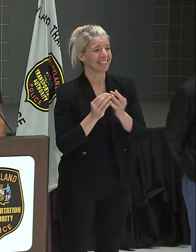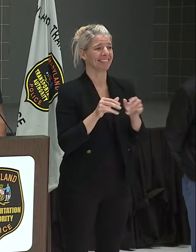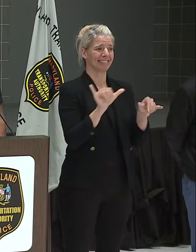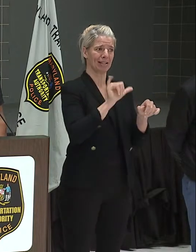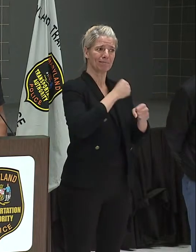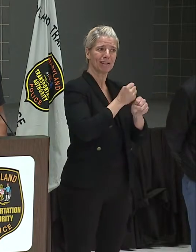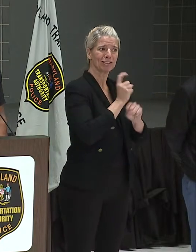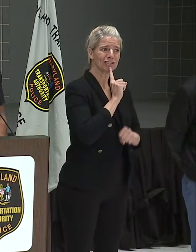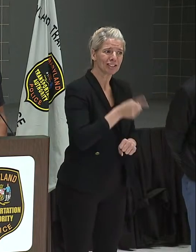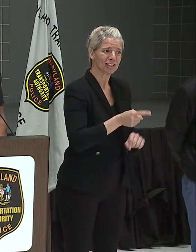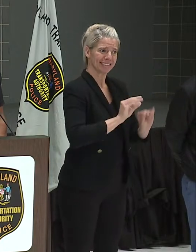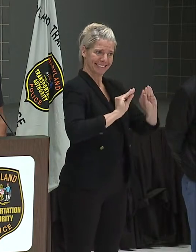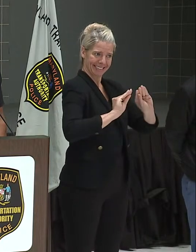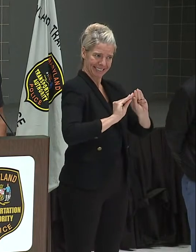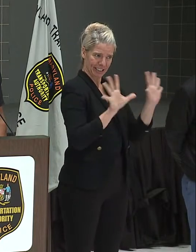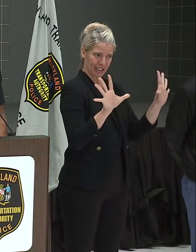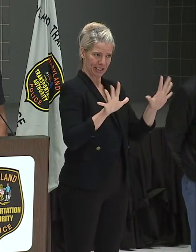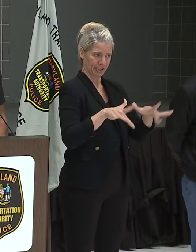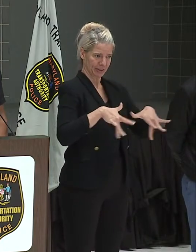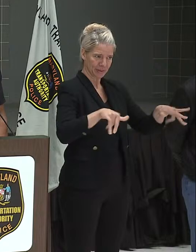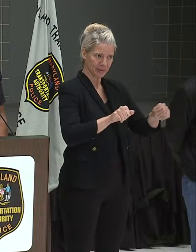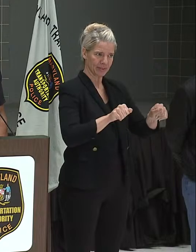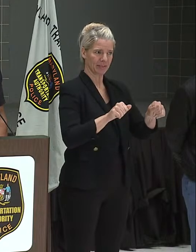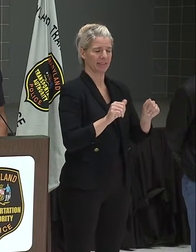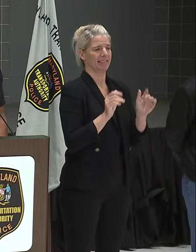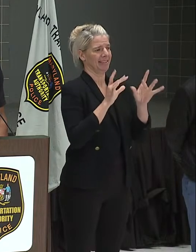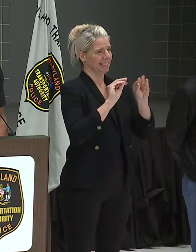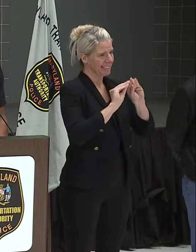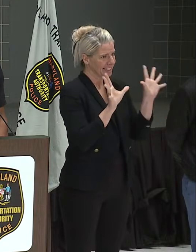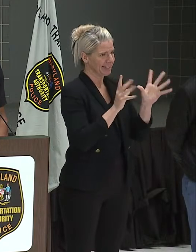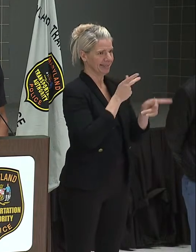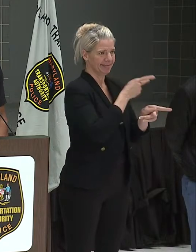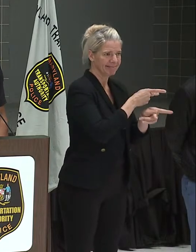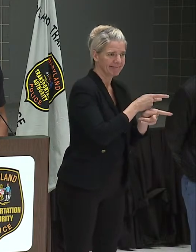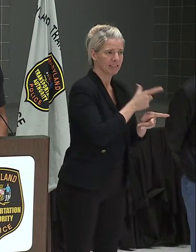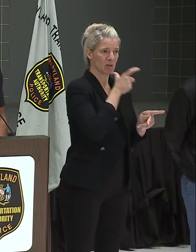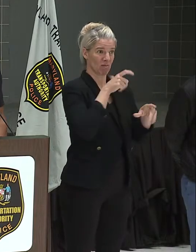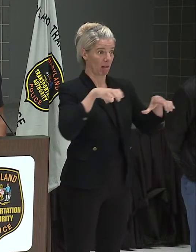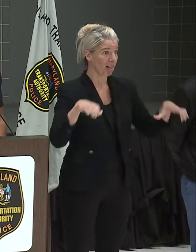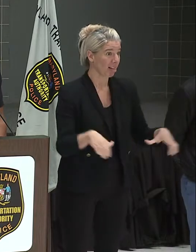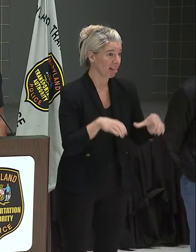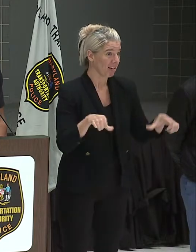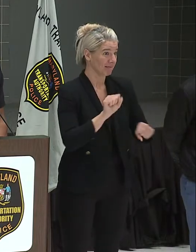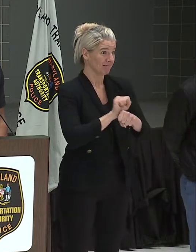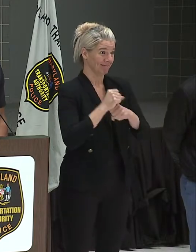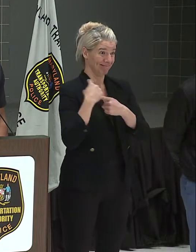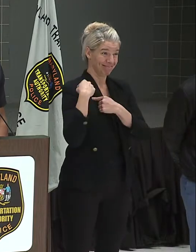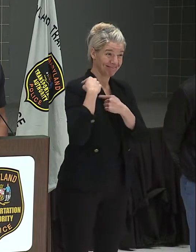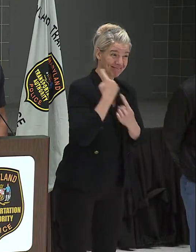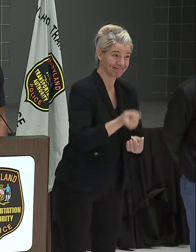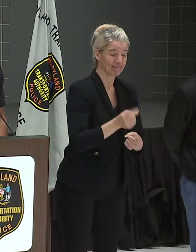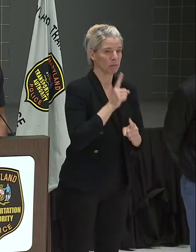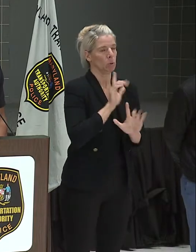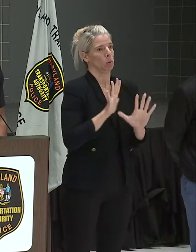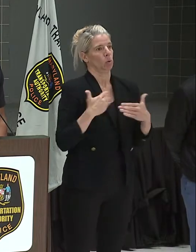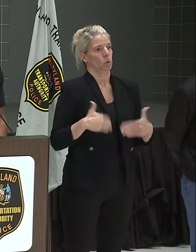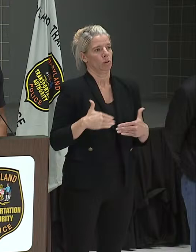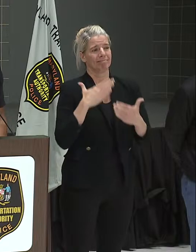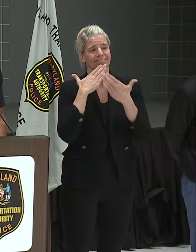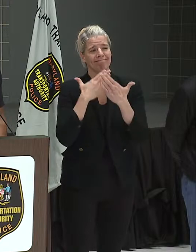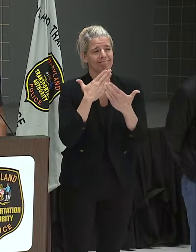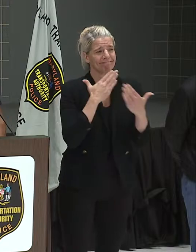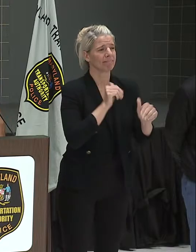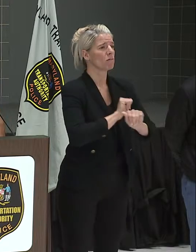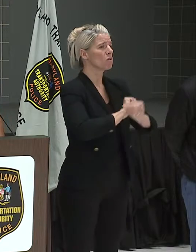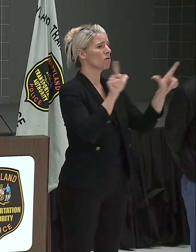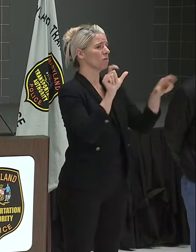that there was clear taking care of the people who are doing this work and doing the work on the ground. So I just want to say thank you for all the work you all have